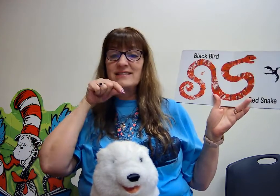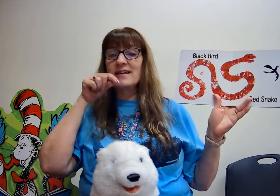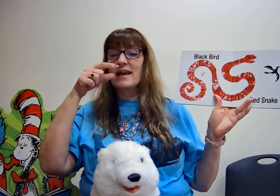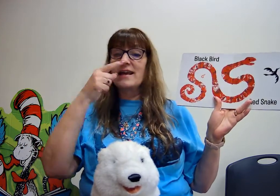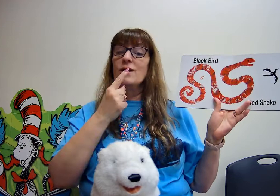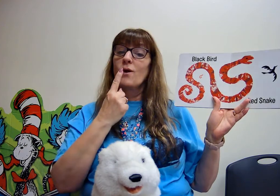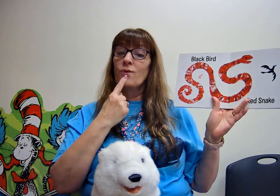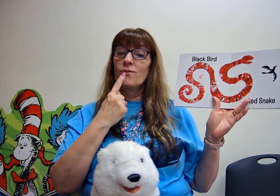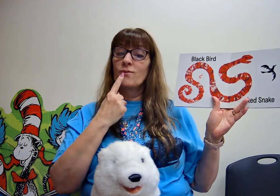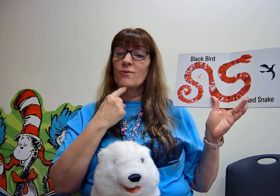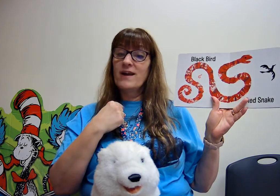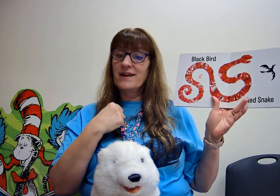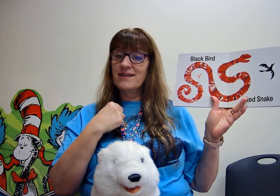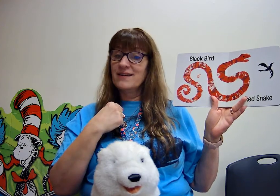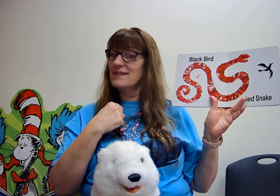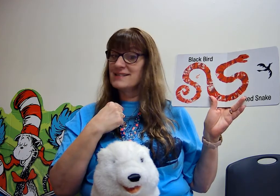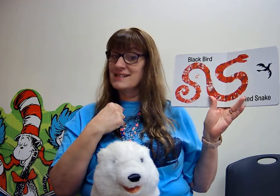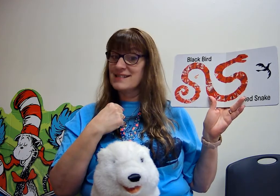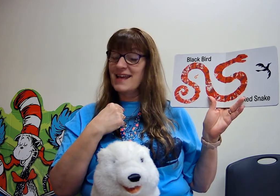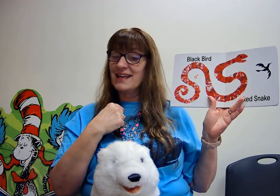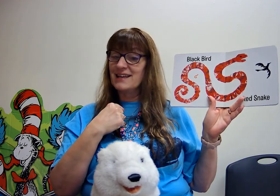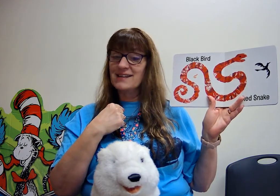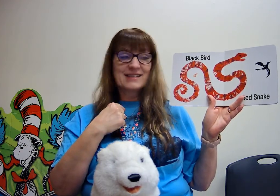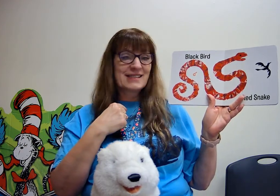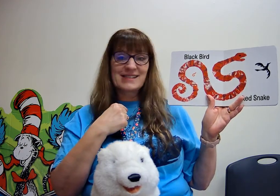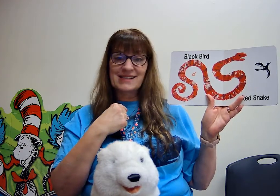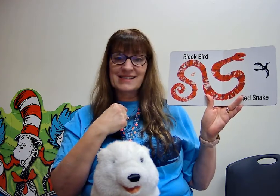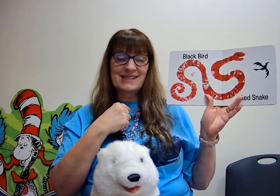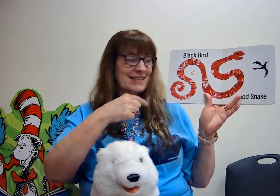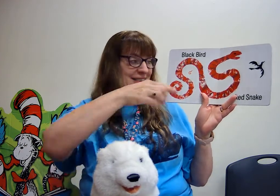a red snake.